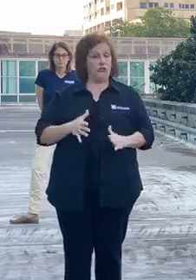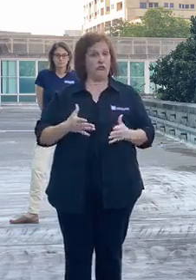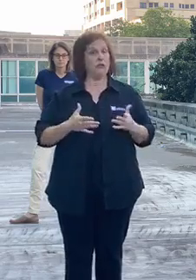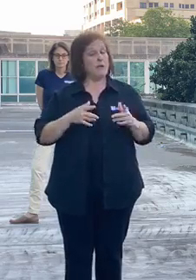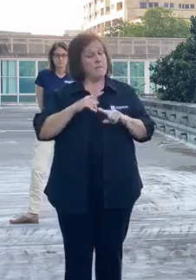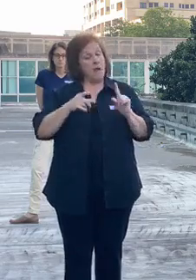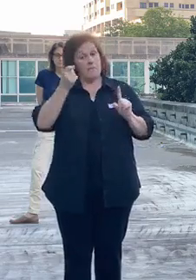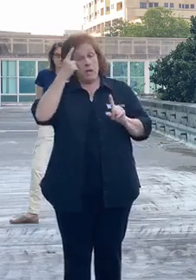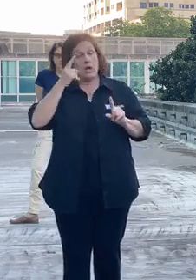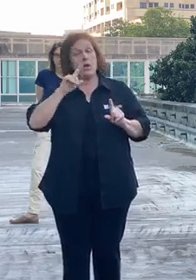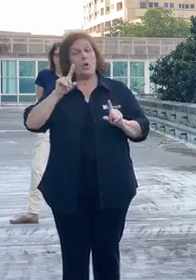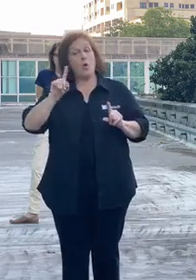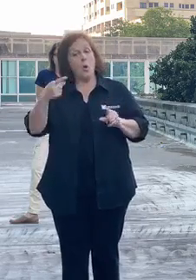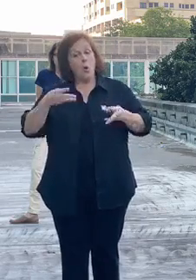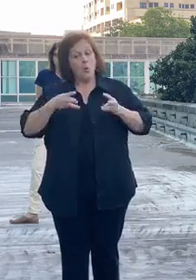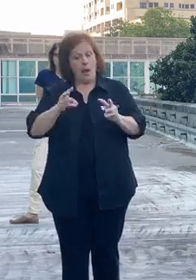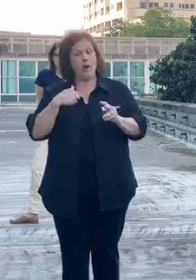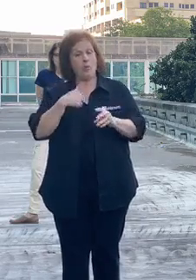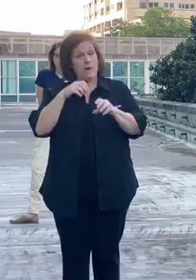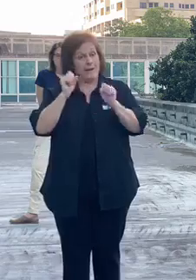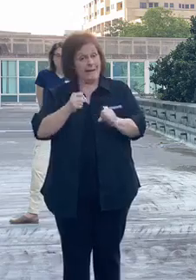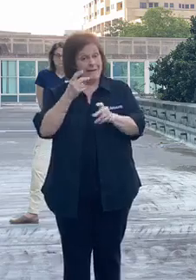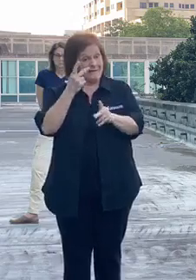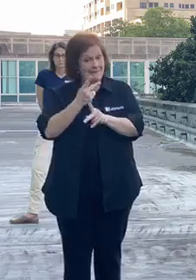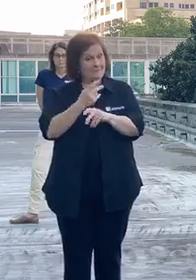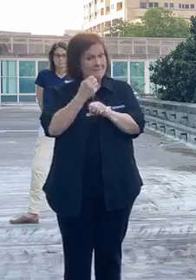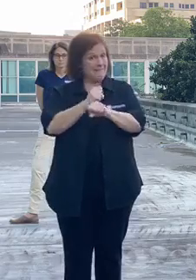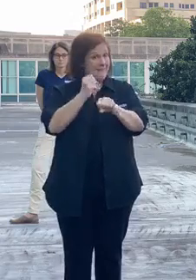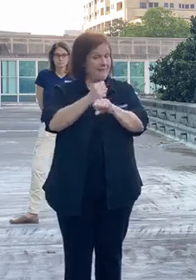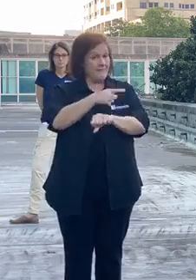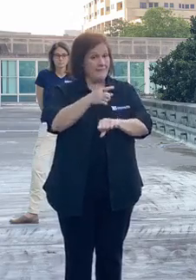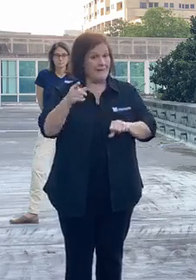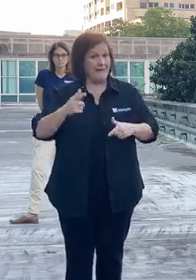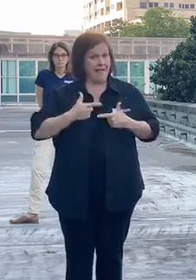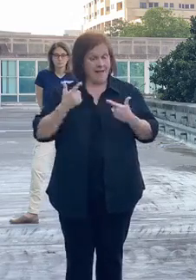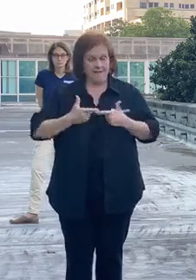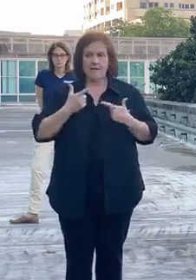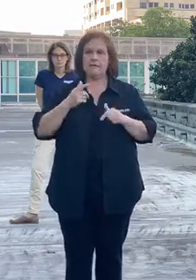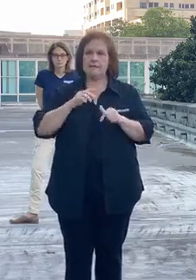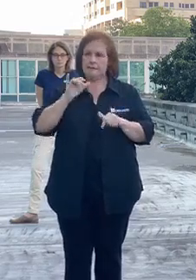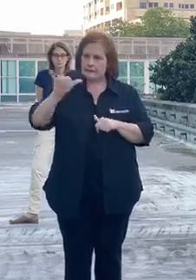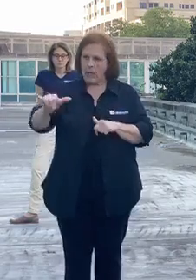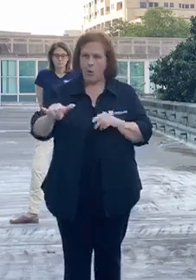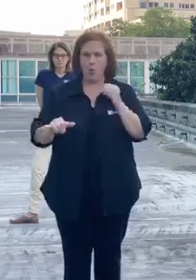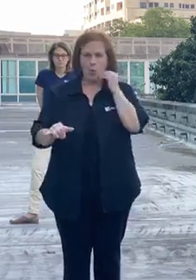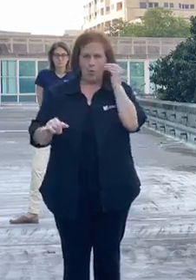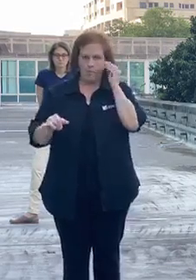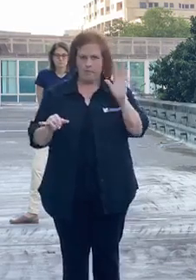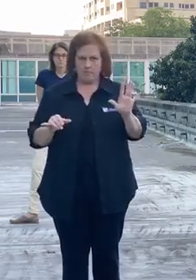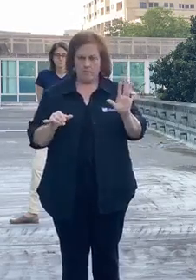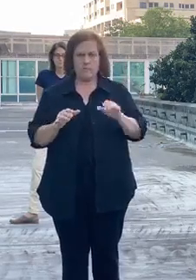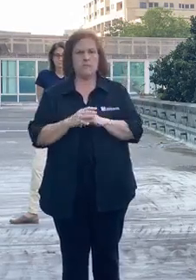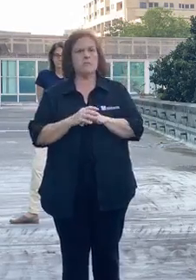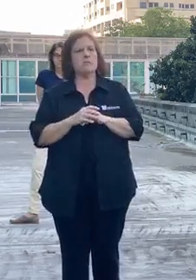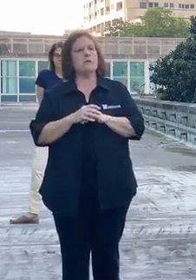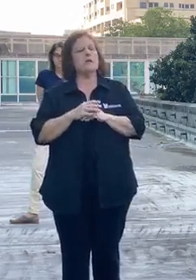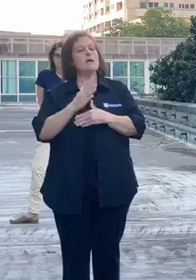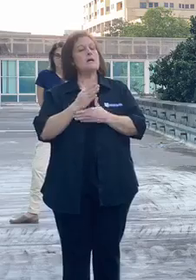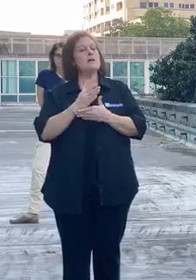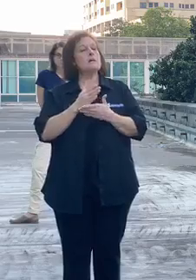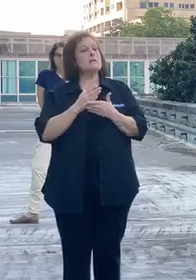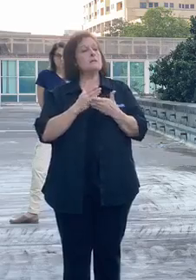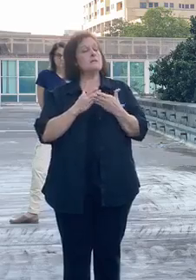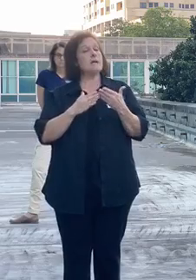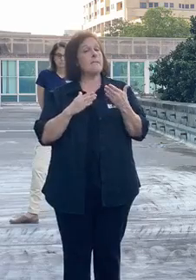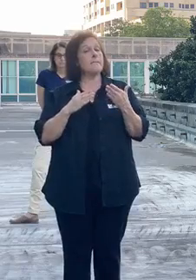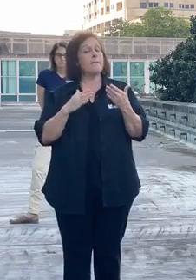to save lives is if people continue to stay home. So for those of you who may be at this time, maybe